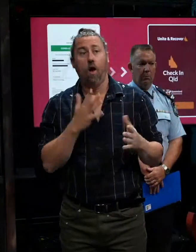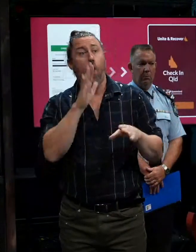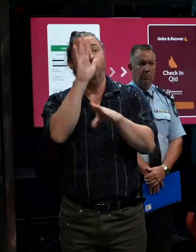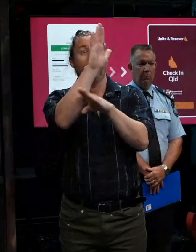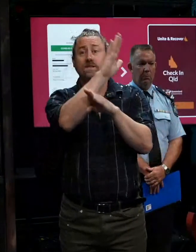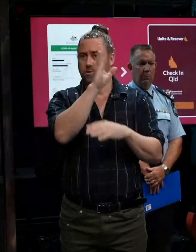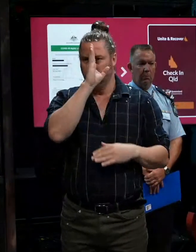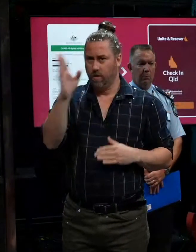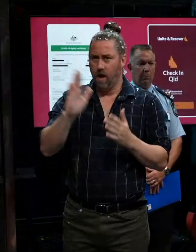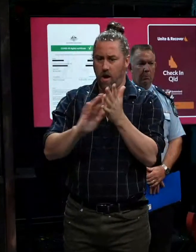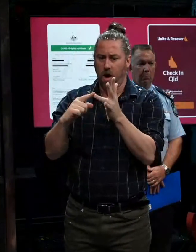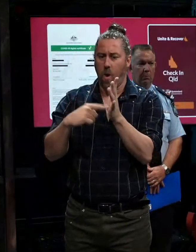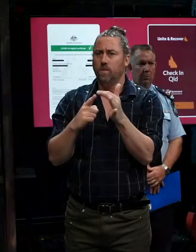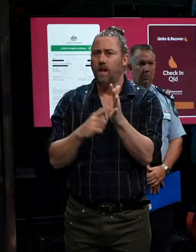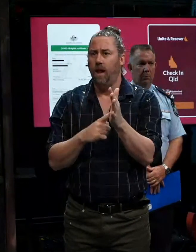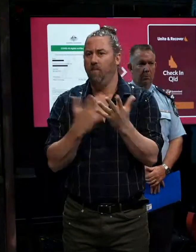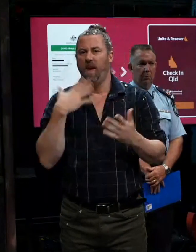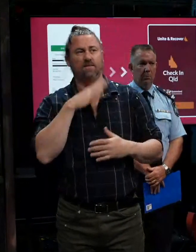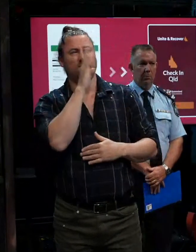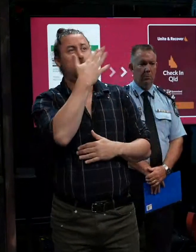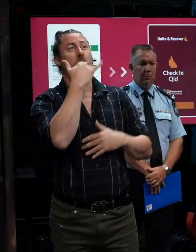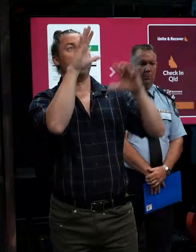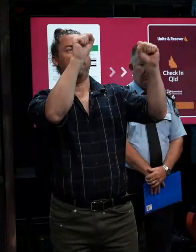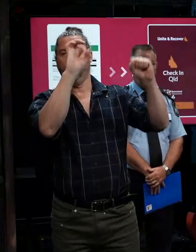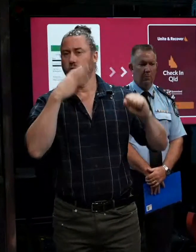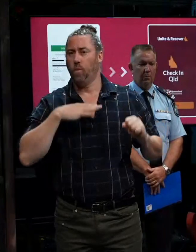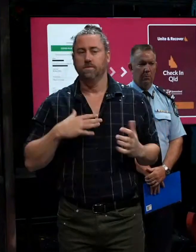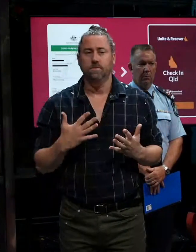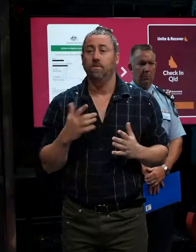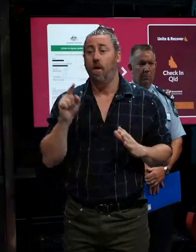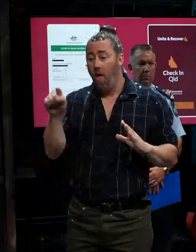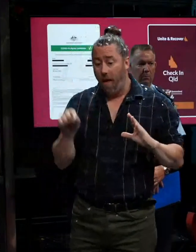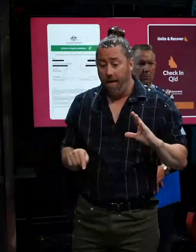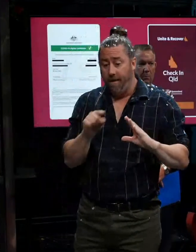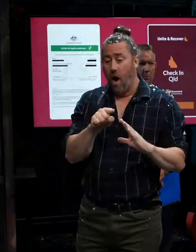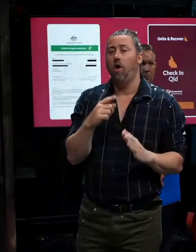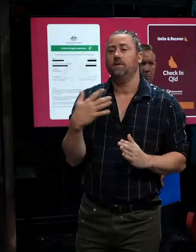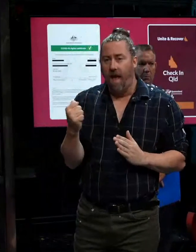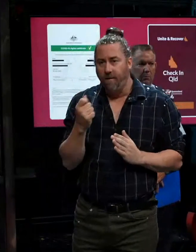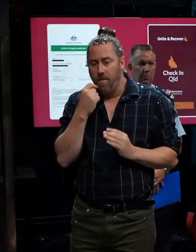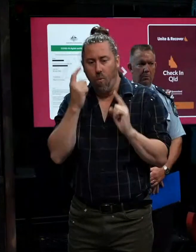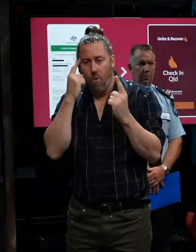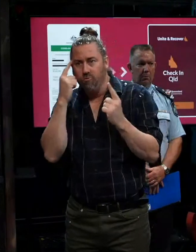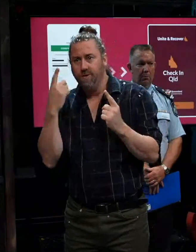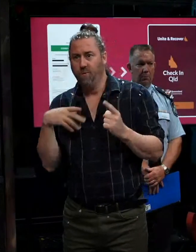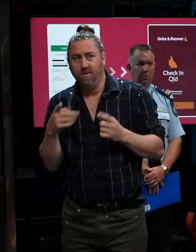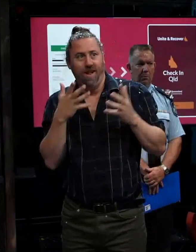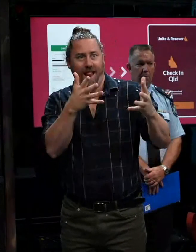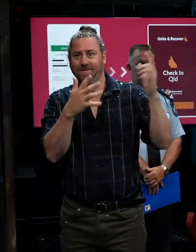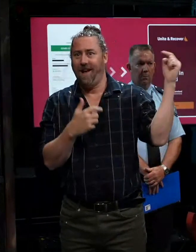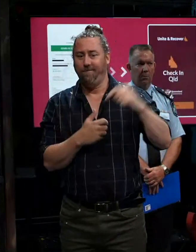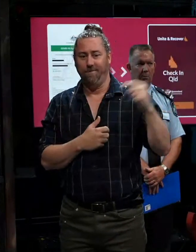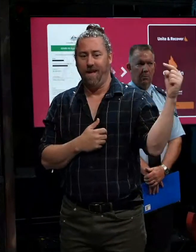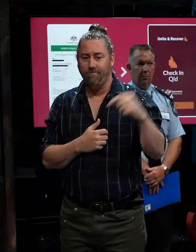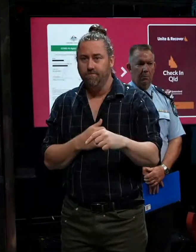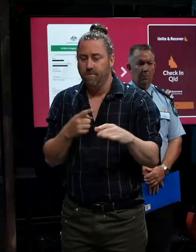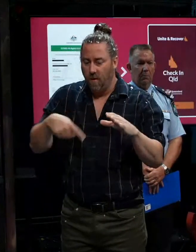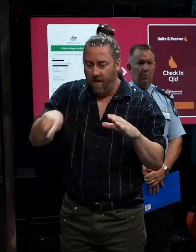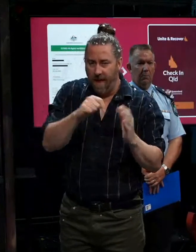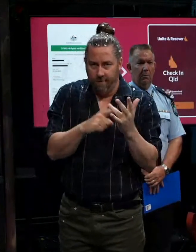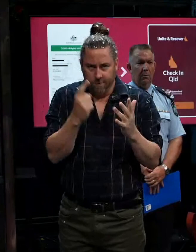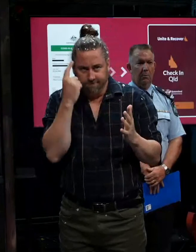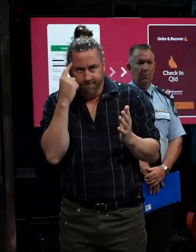going into hotel quarantine. For those jurisdictions that have opened up, there are different concerns, and they're obviously looking at different ways of managing